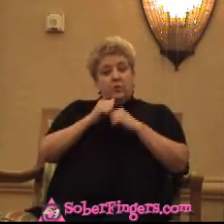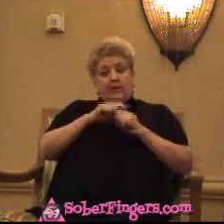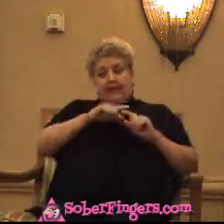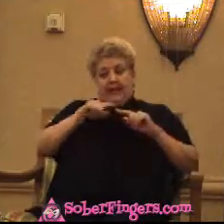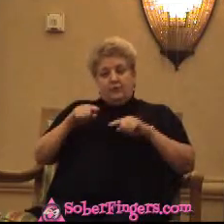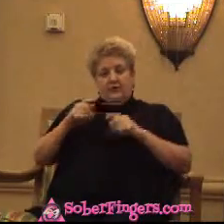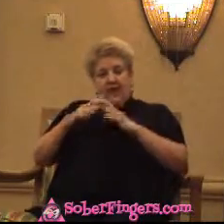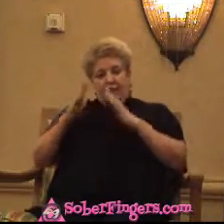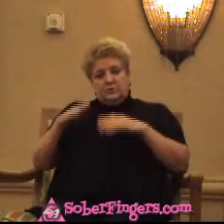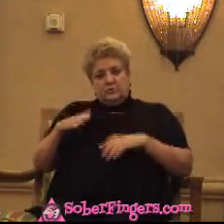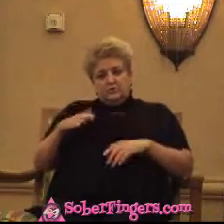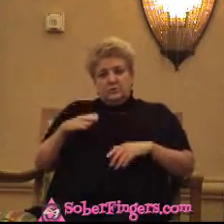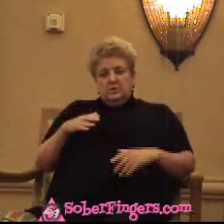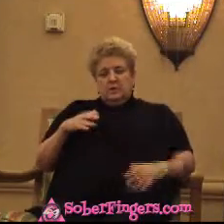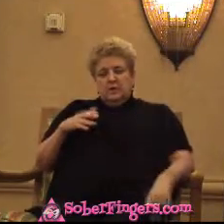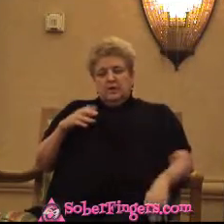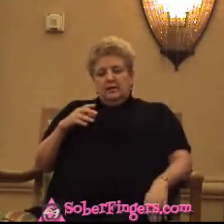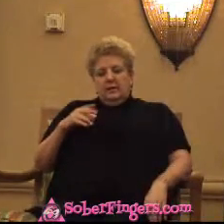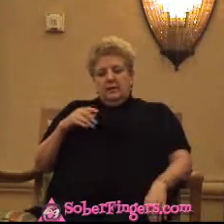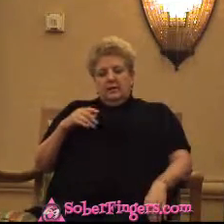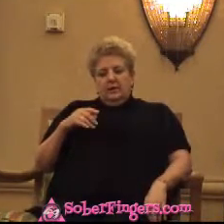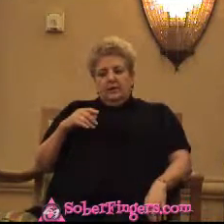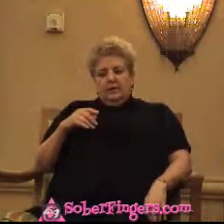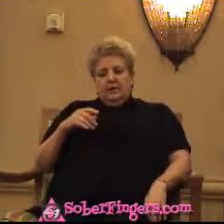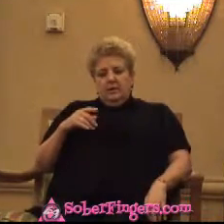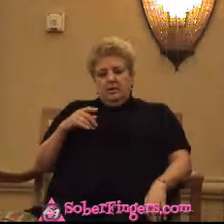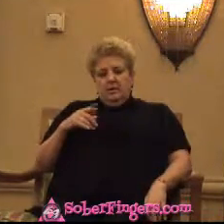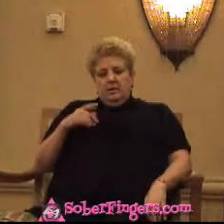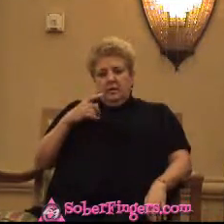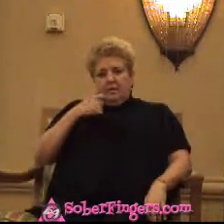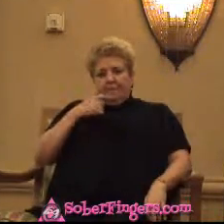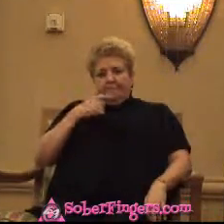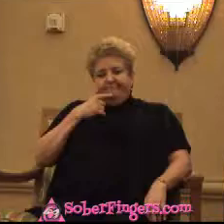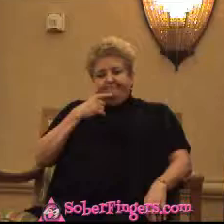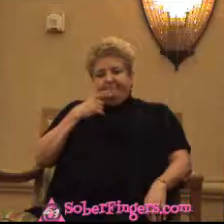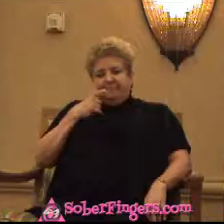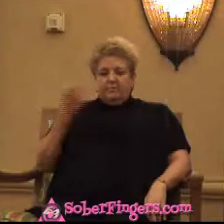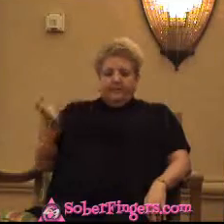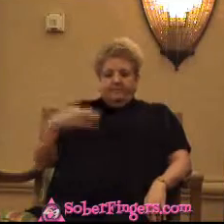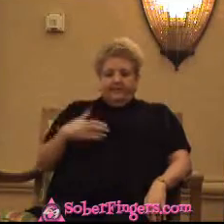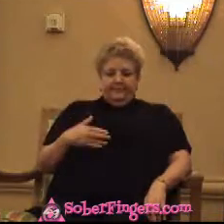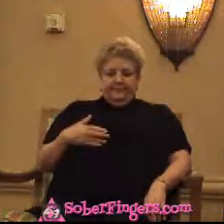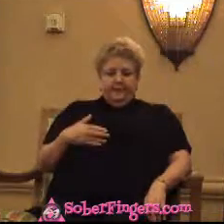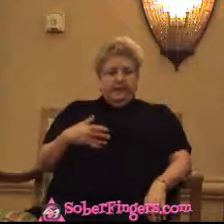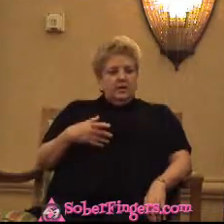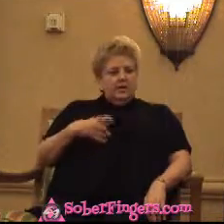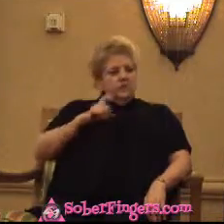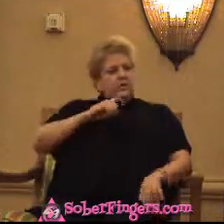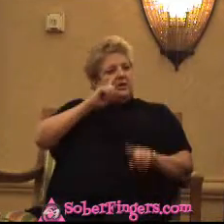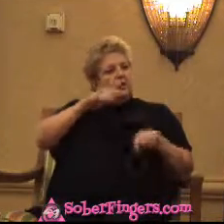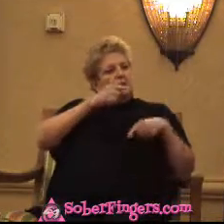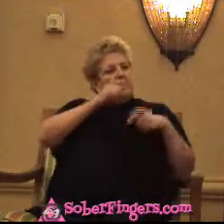house. And I made him take me to a bar. And I said, buy me a drink. And he said, I don't think I'm supposed